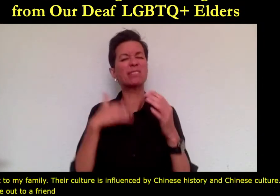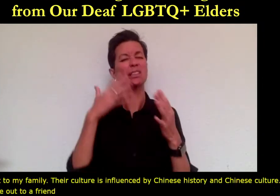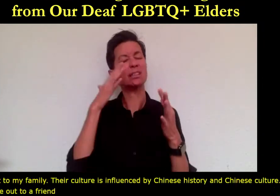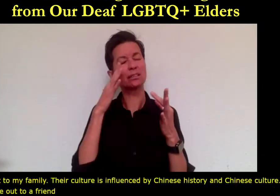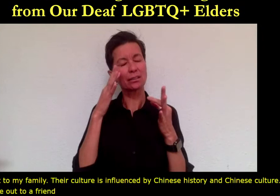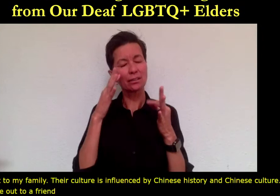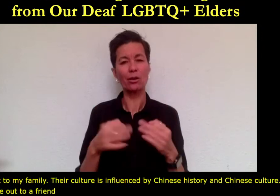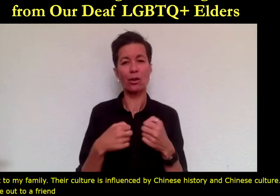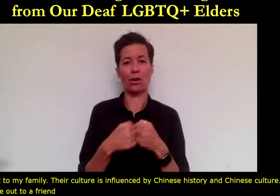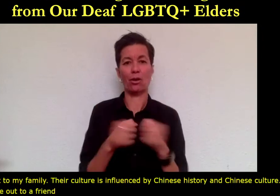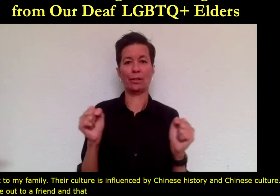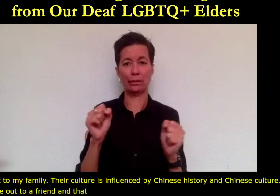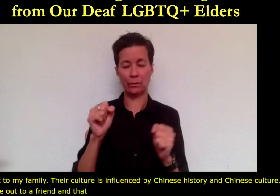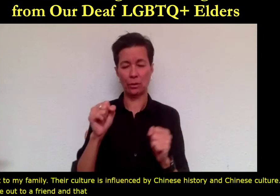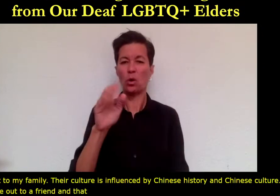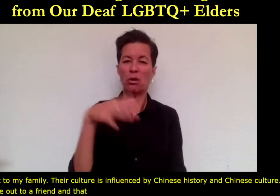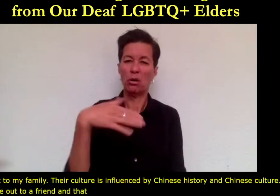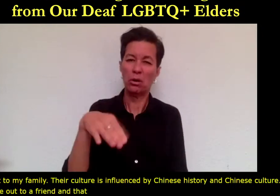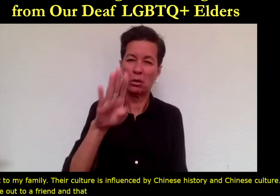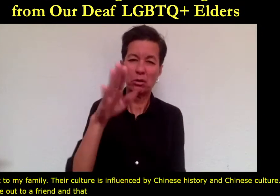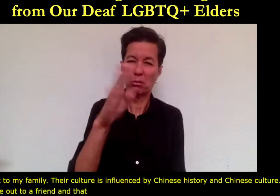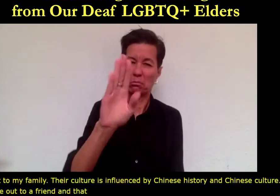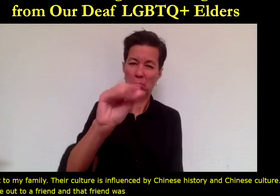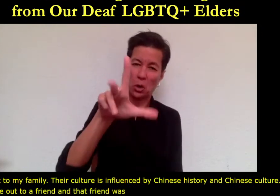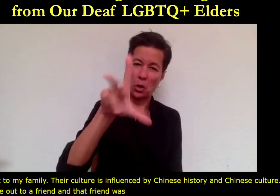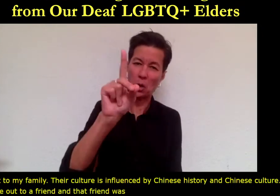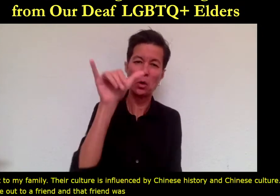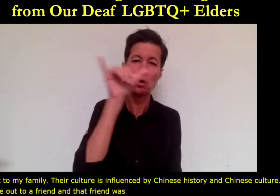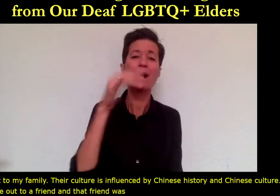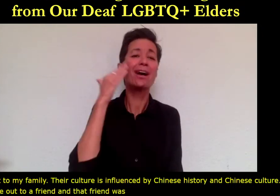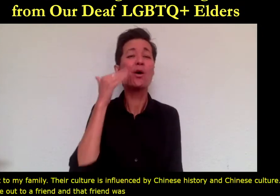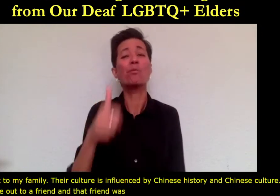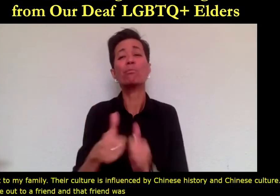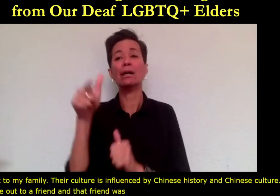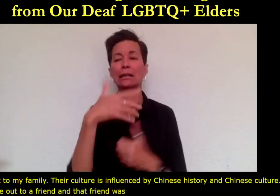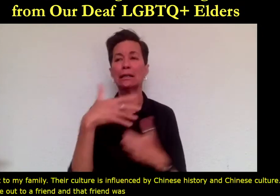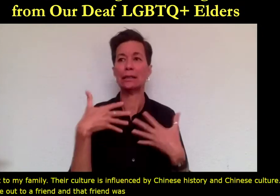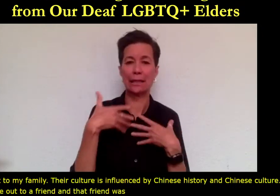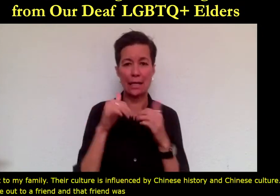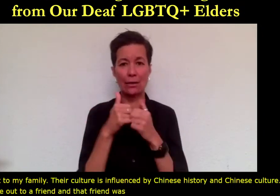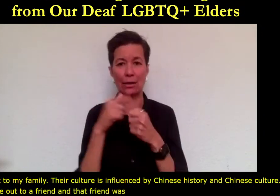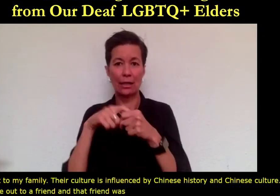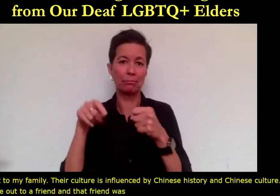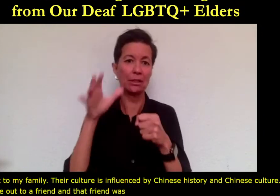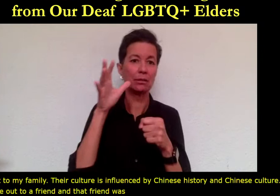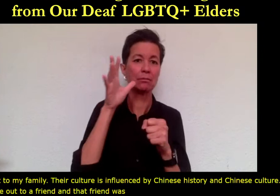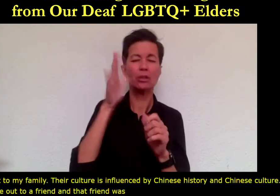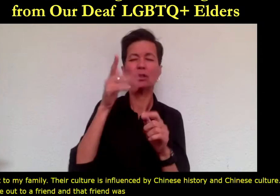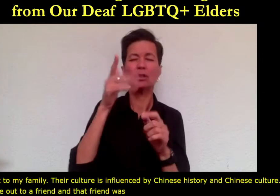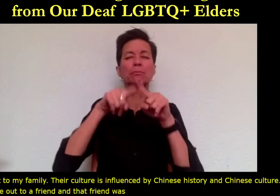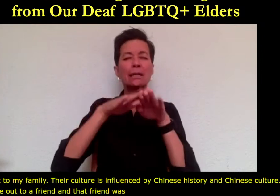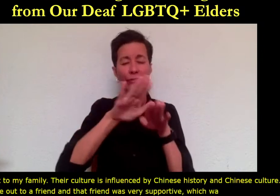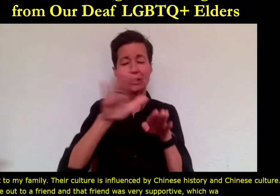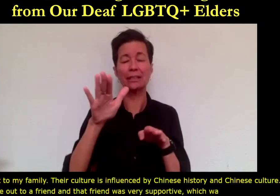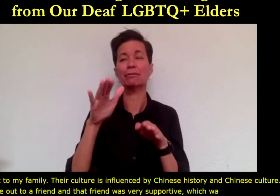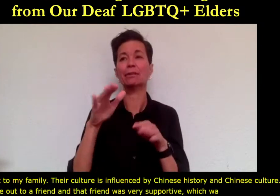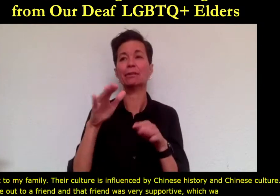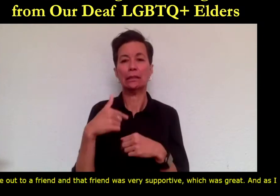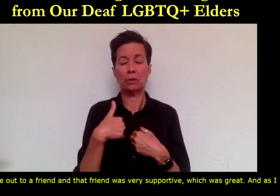as i was getting closer to senior and getting ready to graduate i wanted to come out it was bold i knew that um i was concerned about it